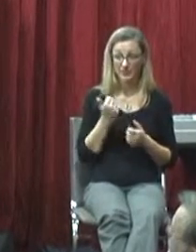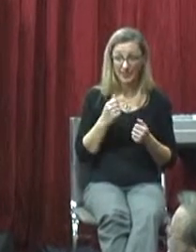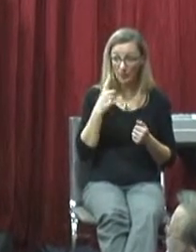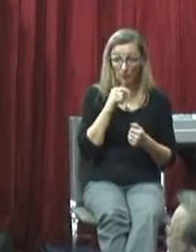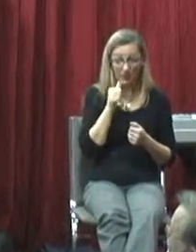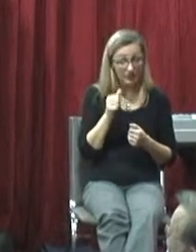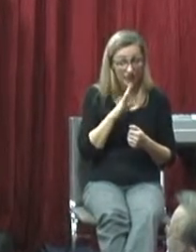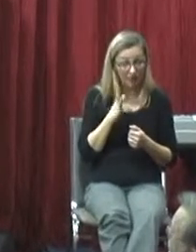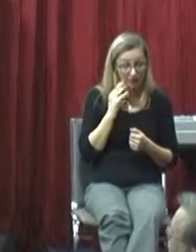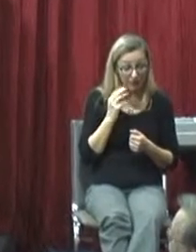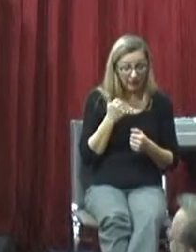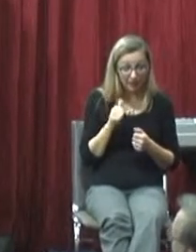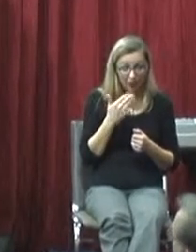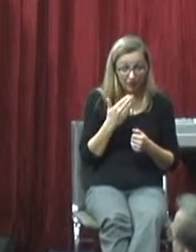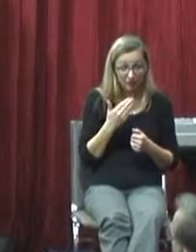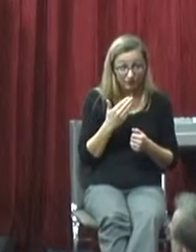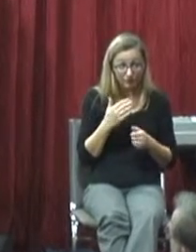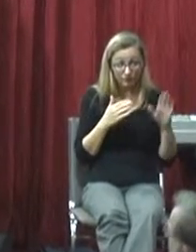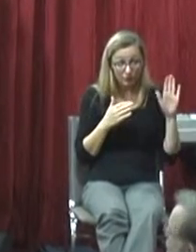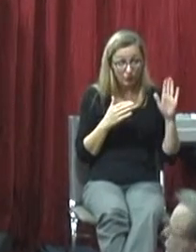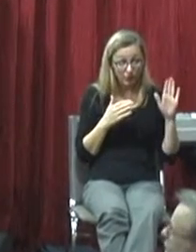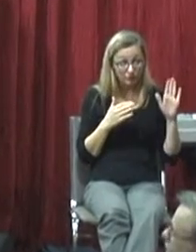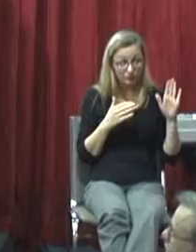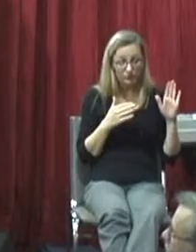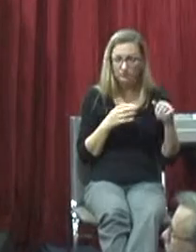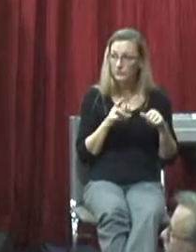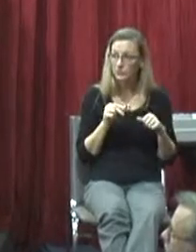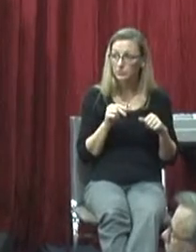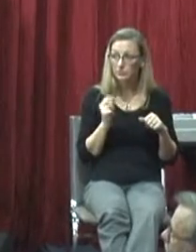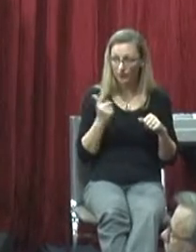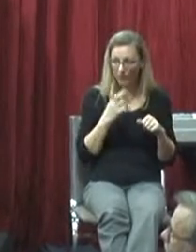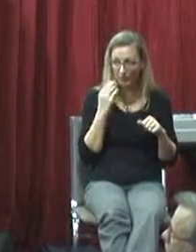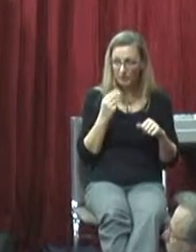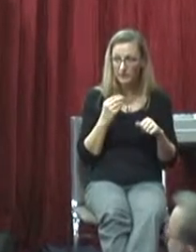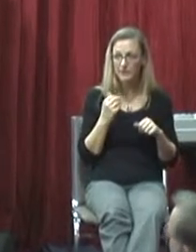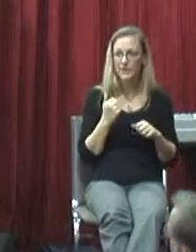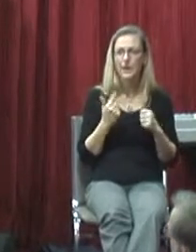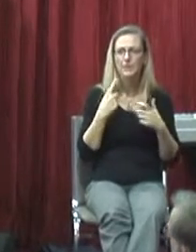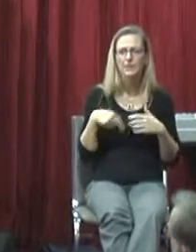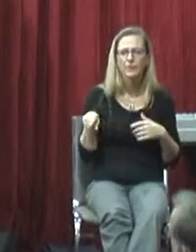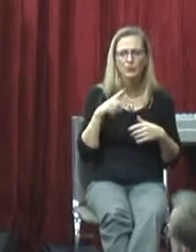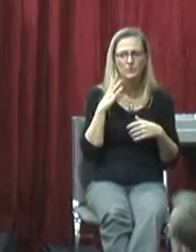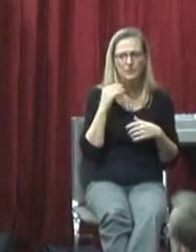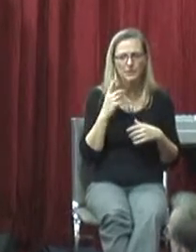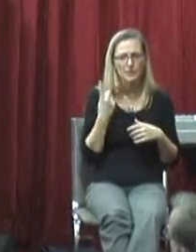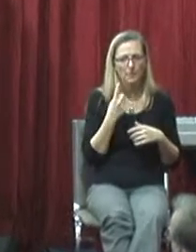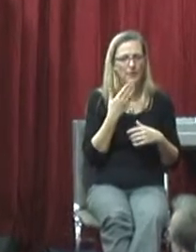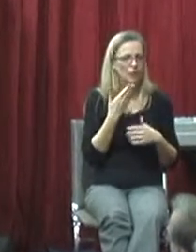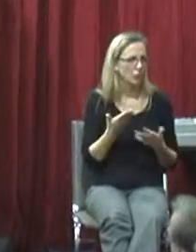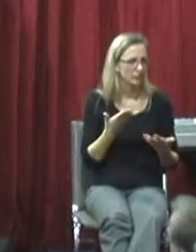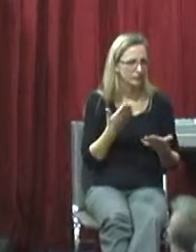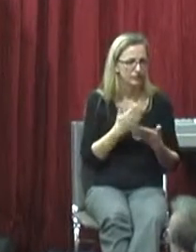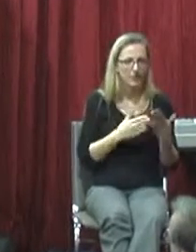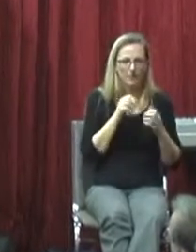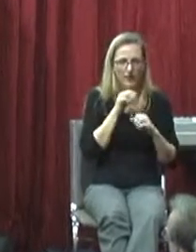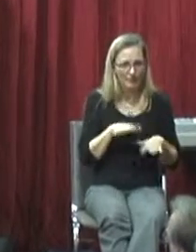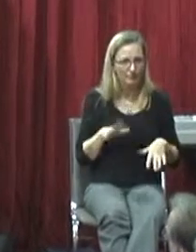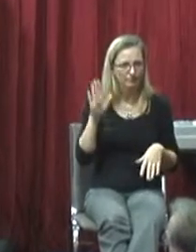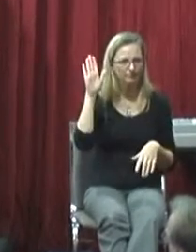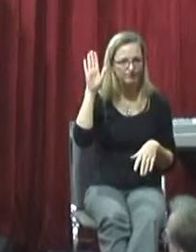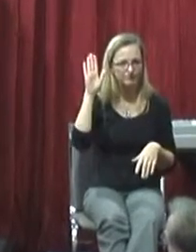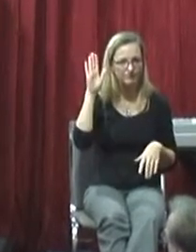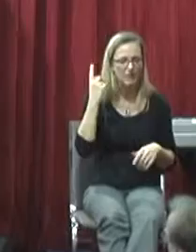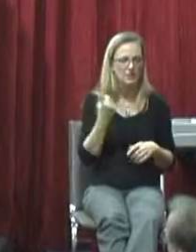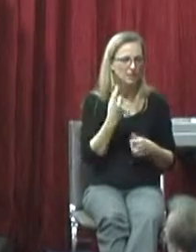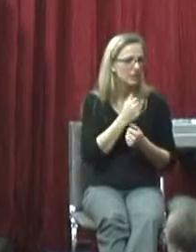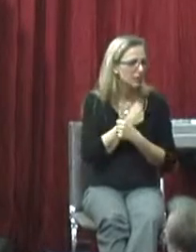blessing. Anybody? You've all experienced. How many of you experienced something good, some blessing?